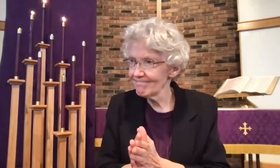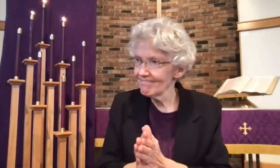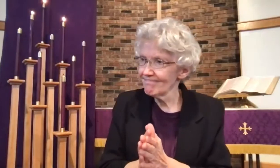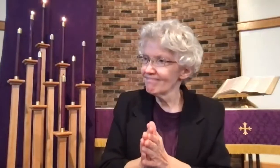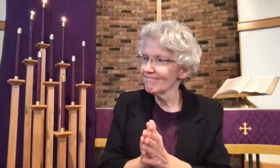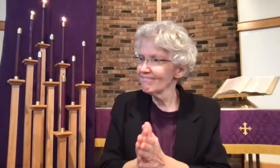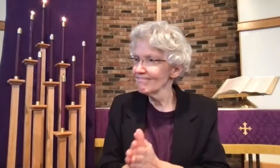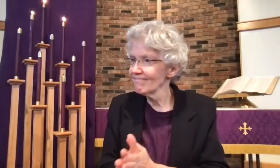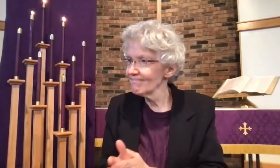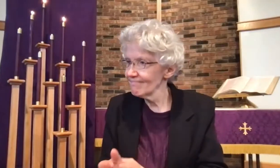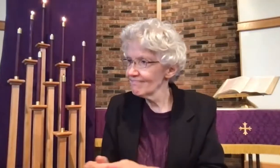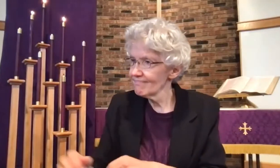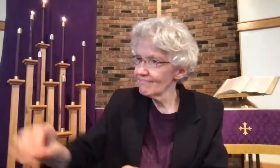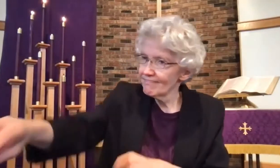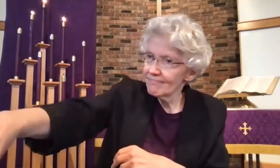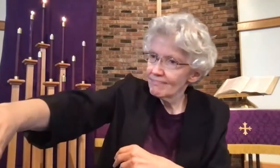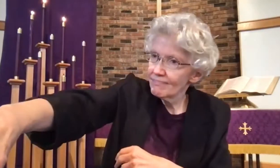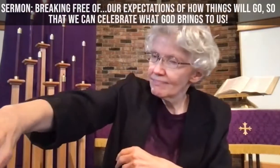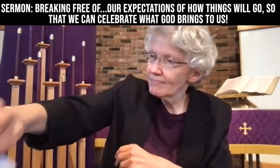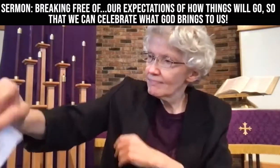Here ends the gospel reading.